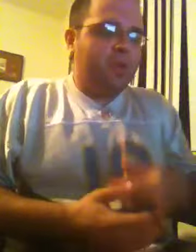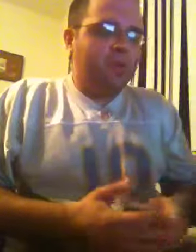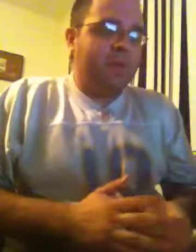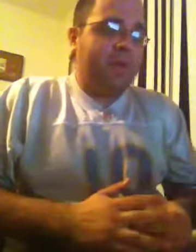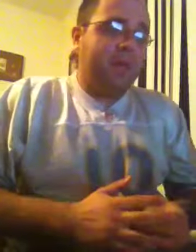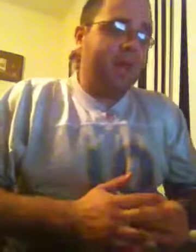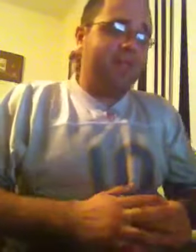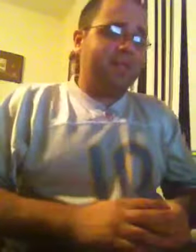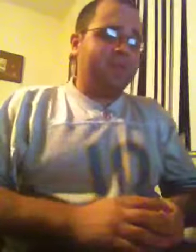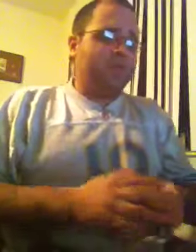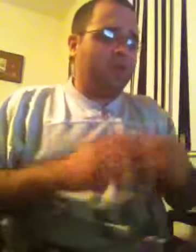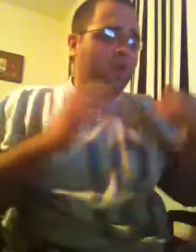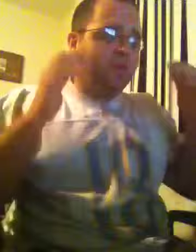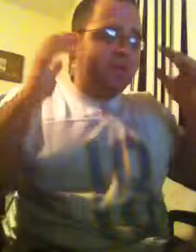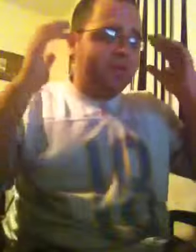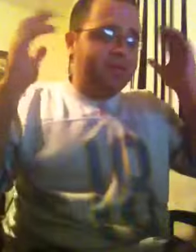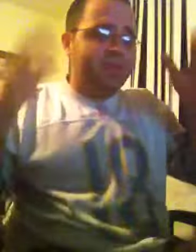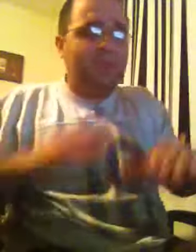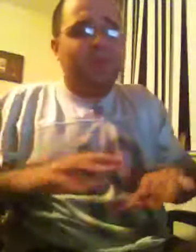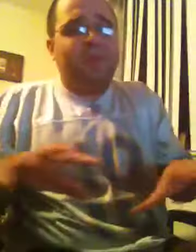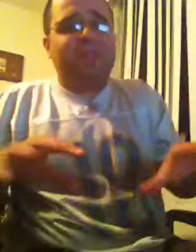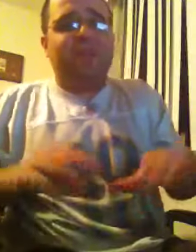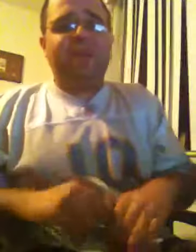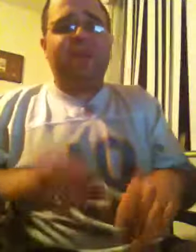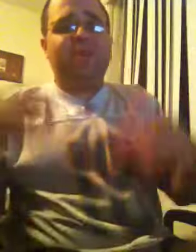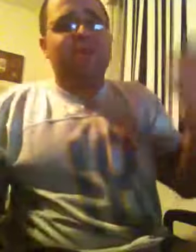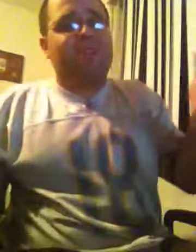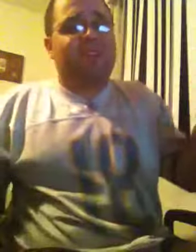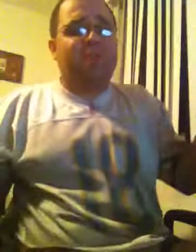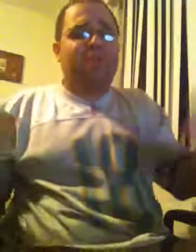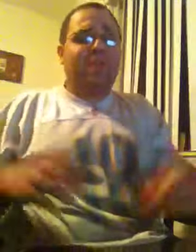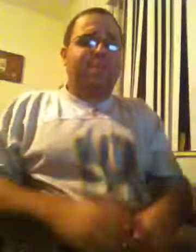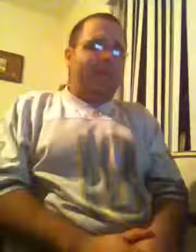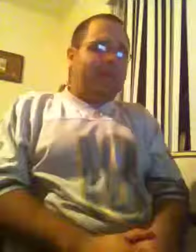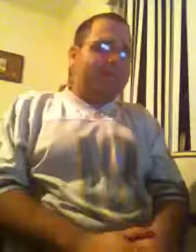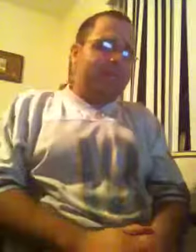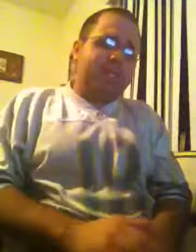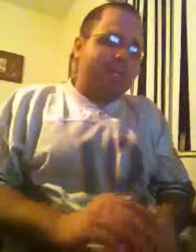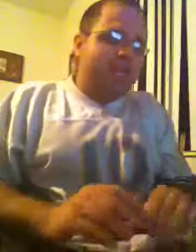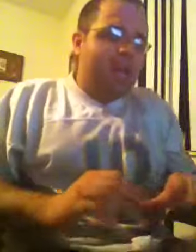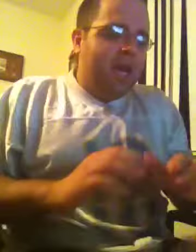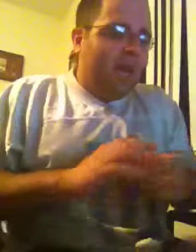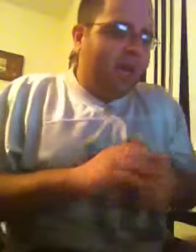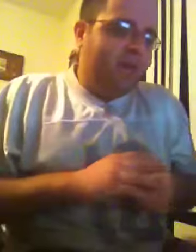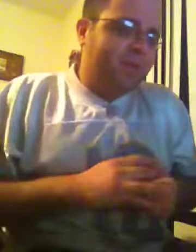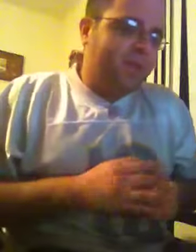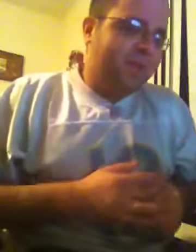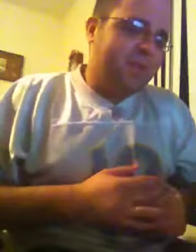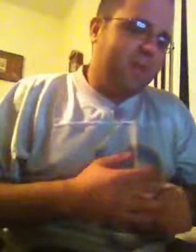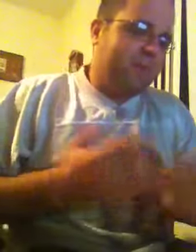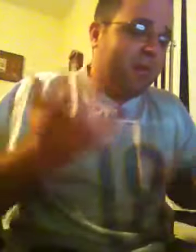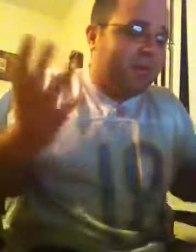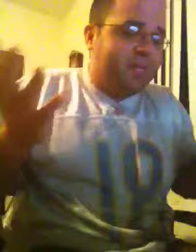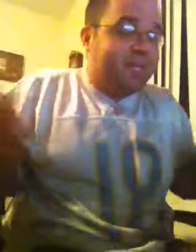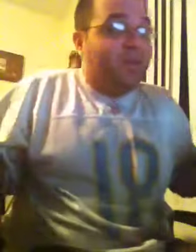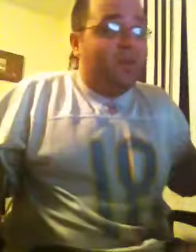you're my conscience, yo. You're always there to tell me when to slow down. Yo, son, you're being obnoxious. I was always being obnoxious, it's hard to